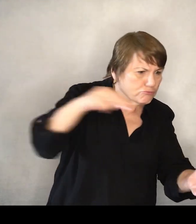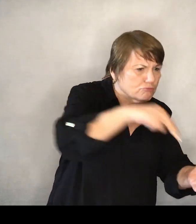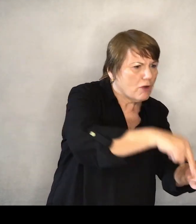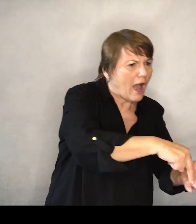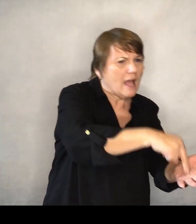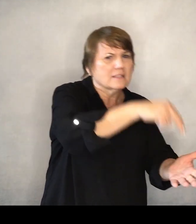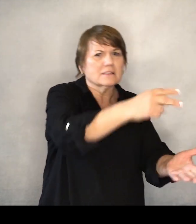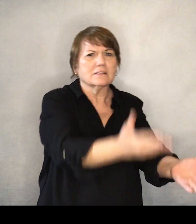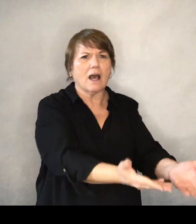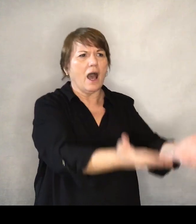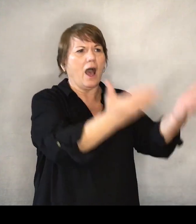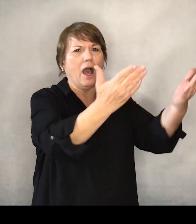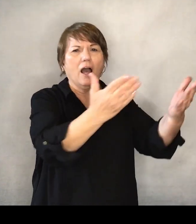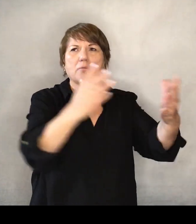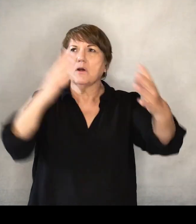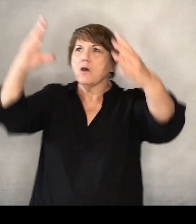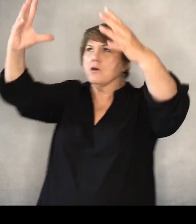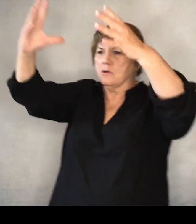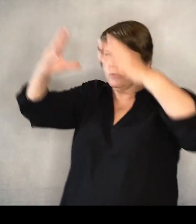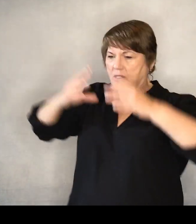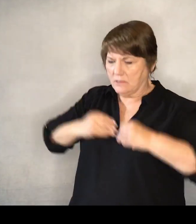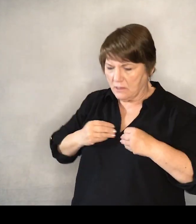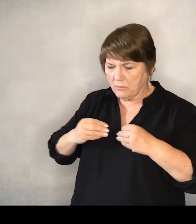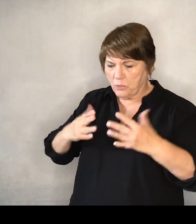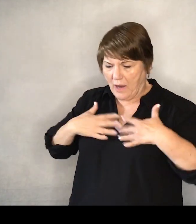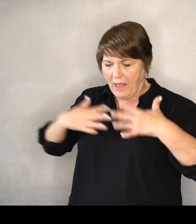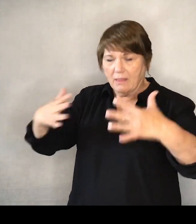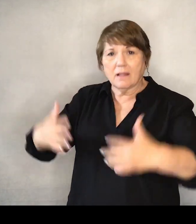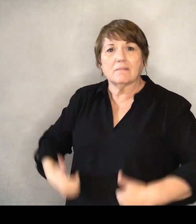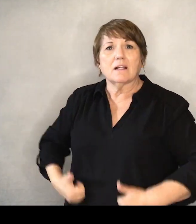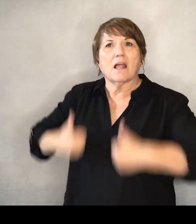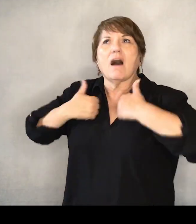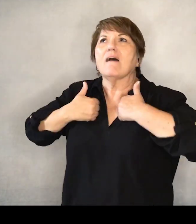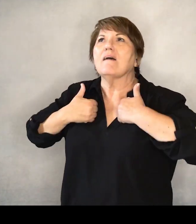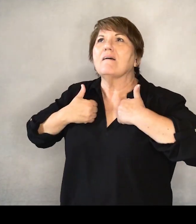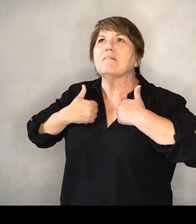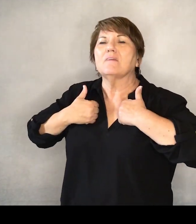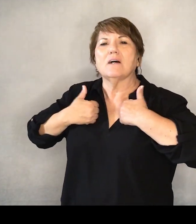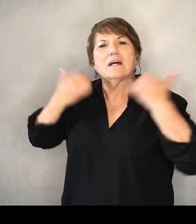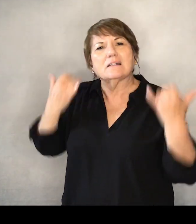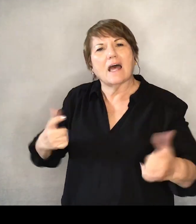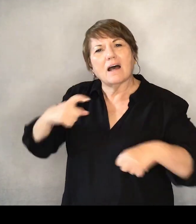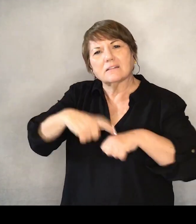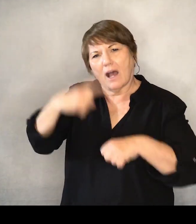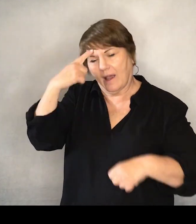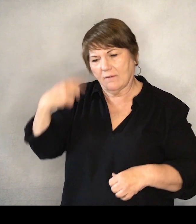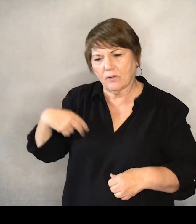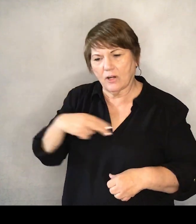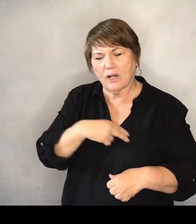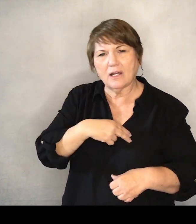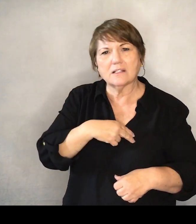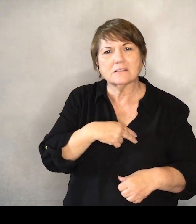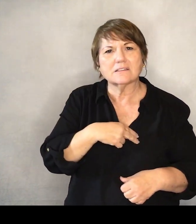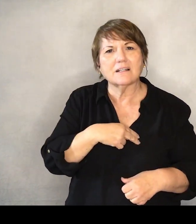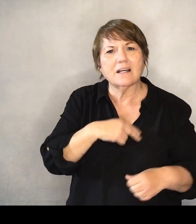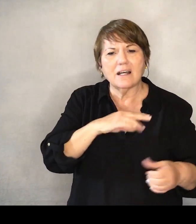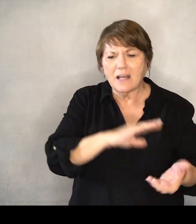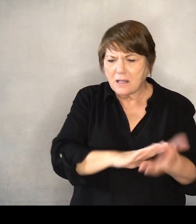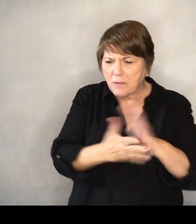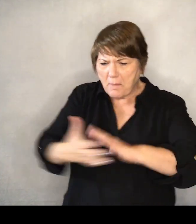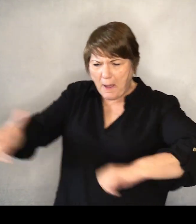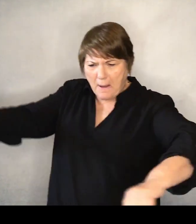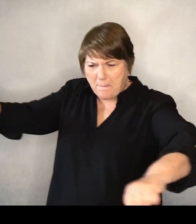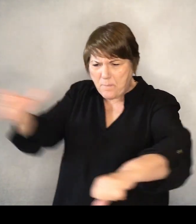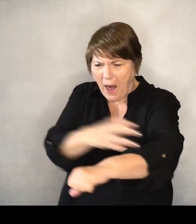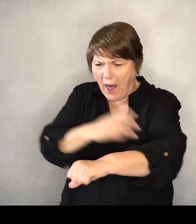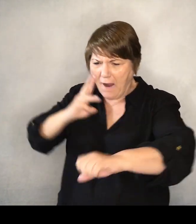up and receive the breath of life. It's time for us to become the